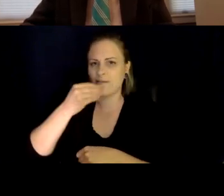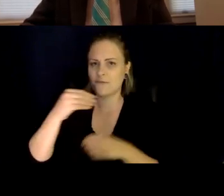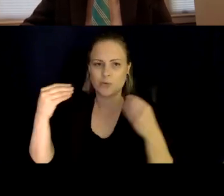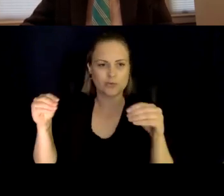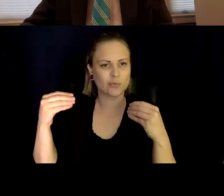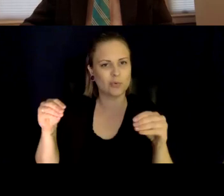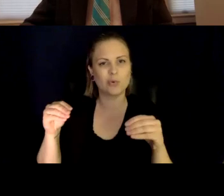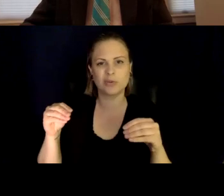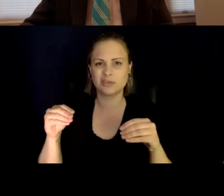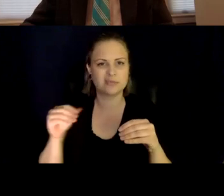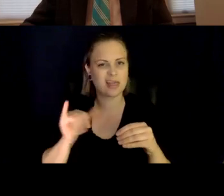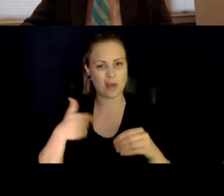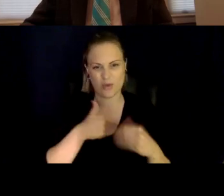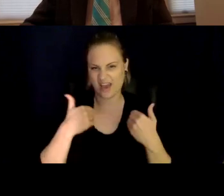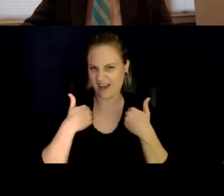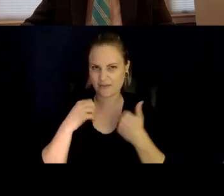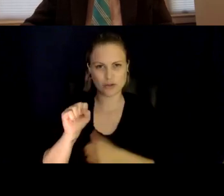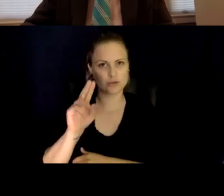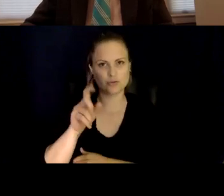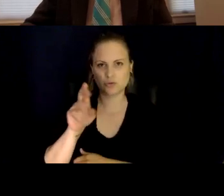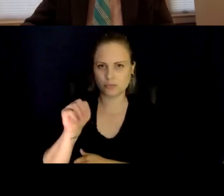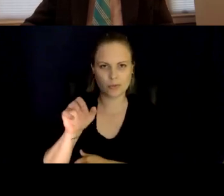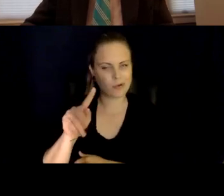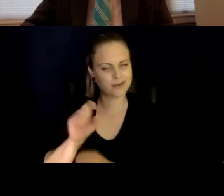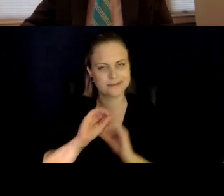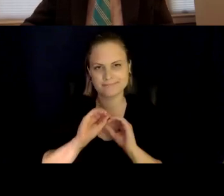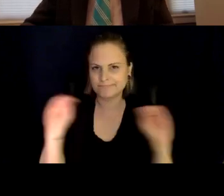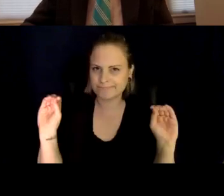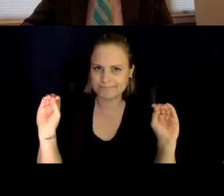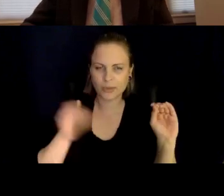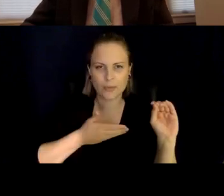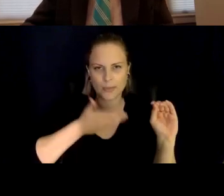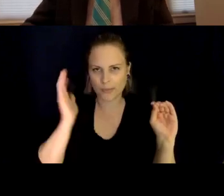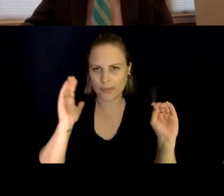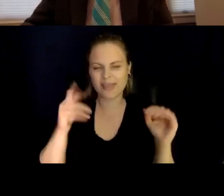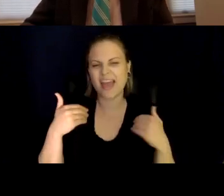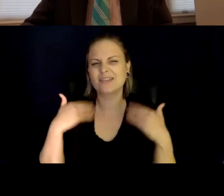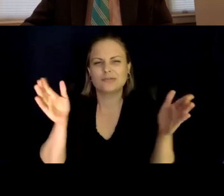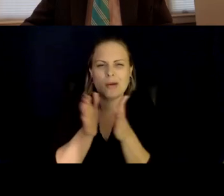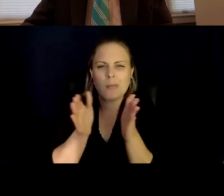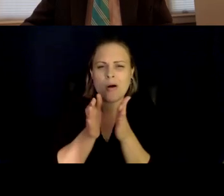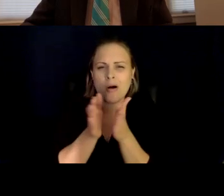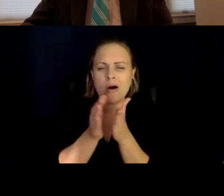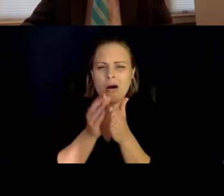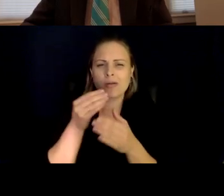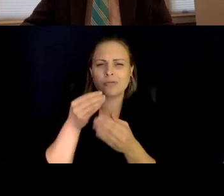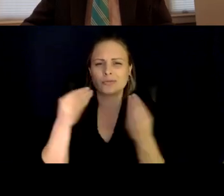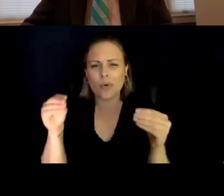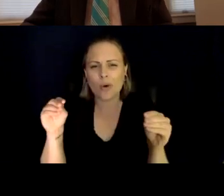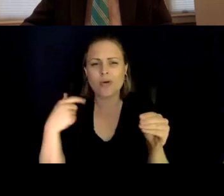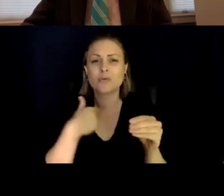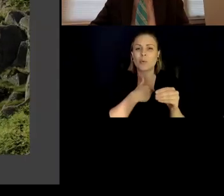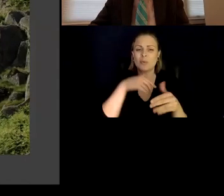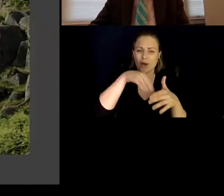we know them, supermarkets. They had just like convenience stores. They were really small, and we would go in and clear